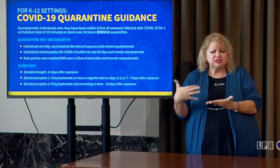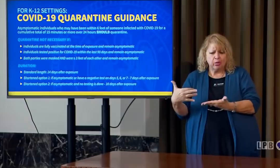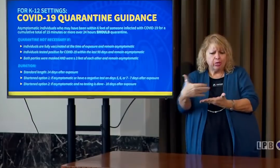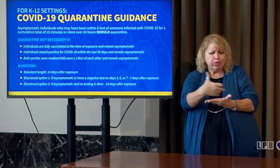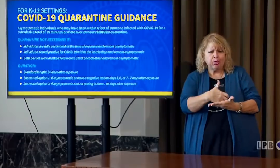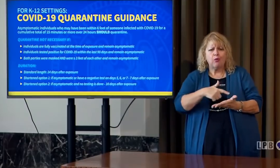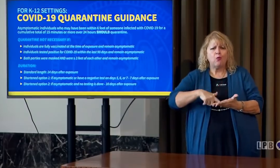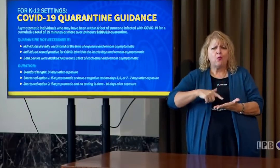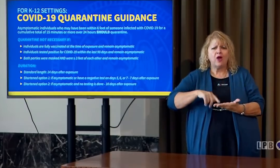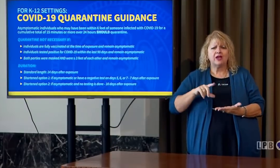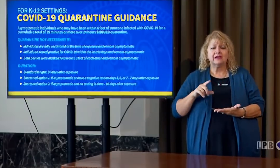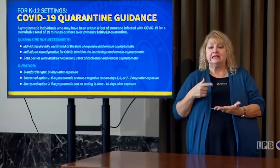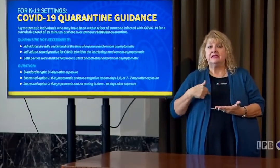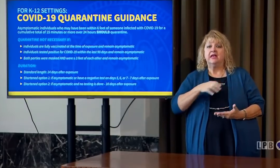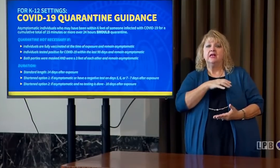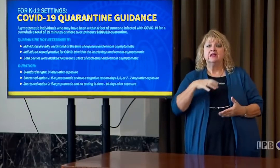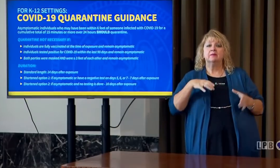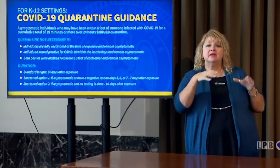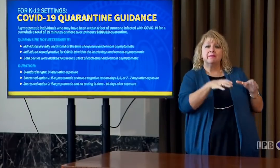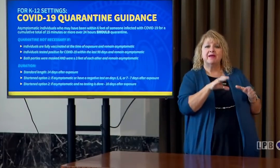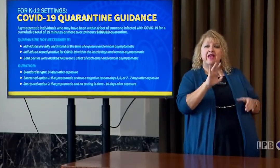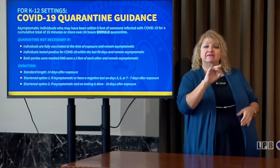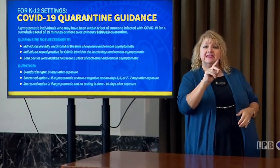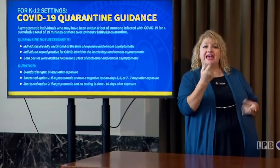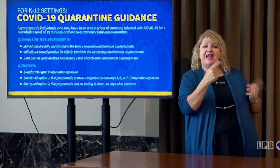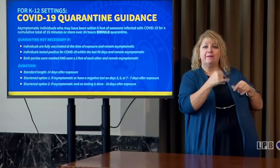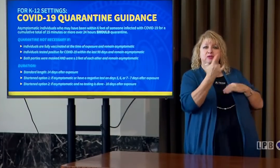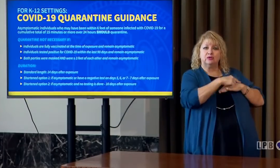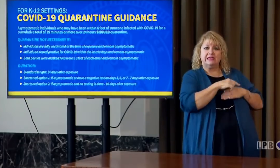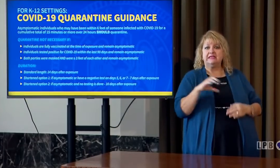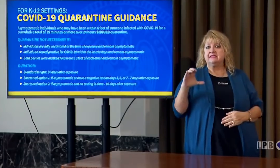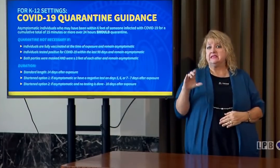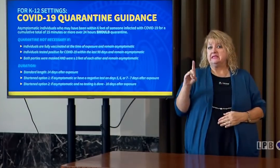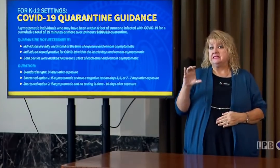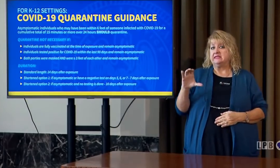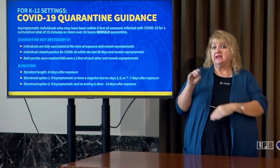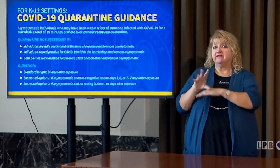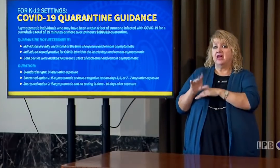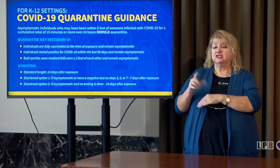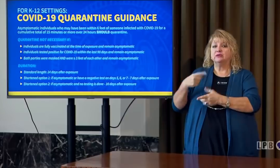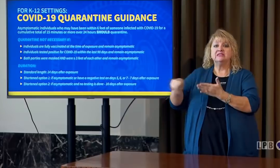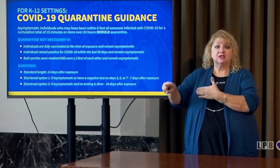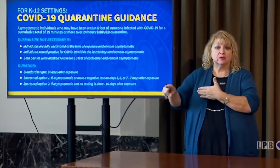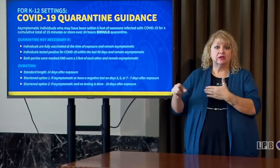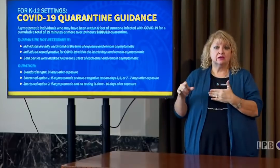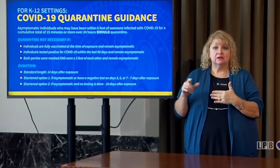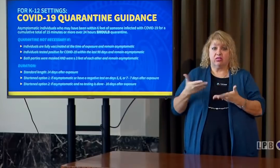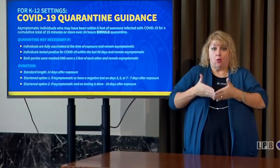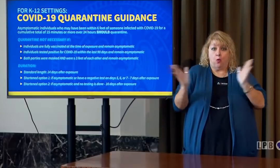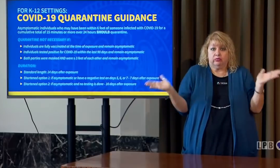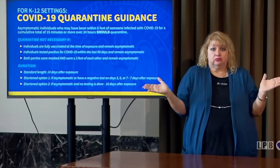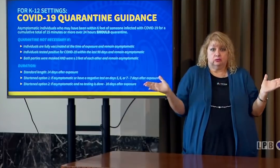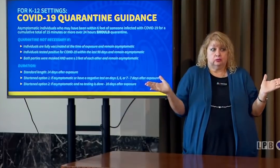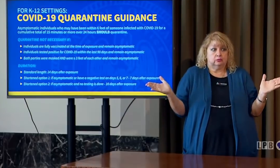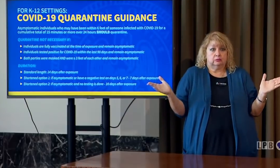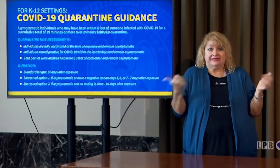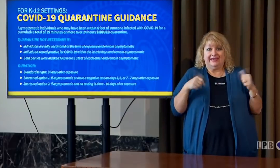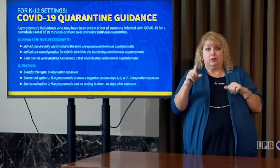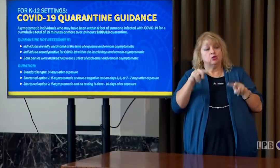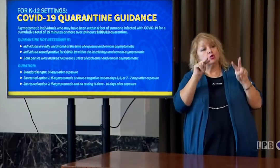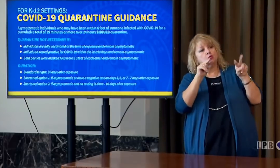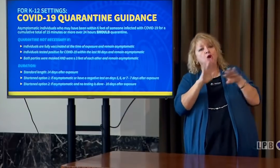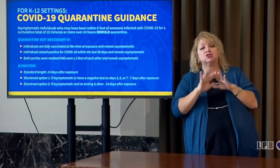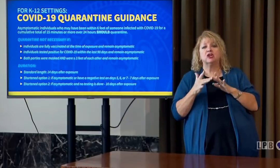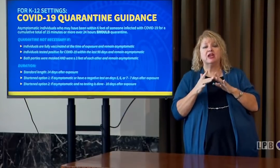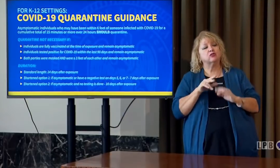committee meetings happening, the FDA committee meeting today and the CDC advisory committee next week, these are all public, all transparent. You can watch them online.